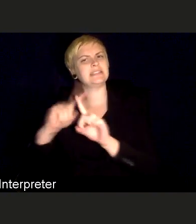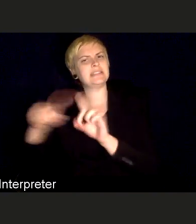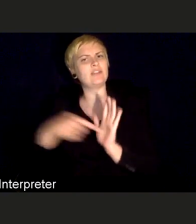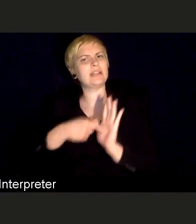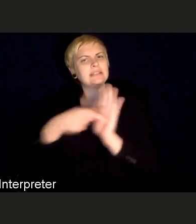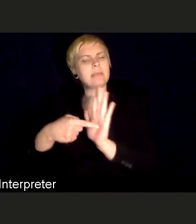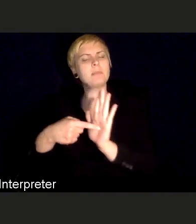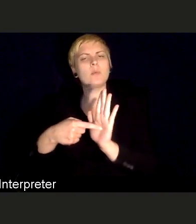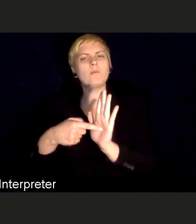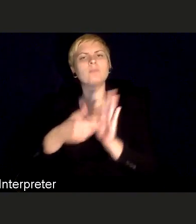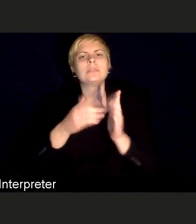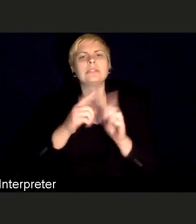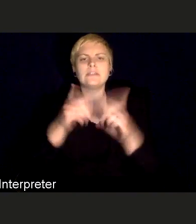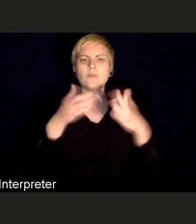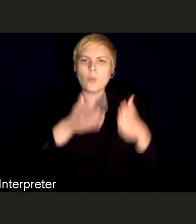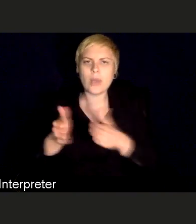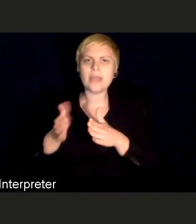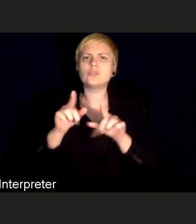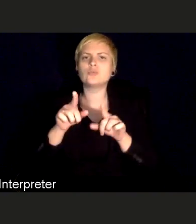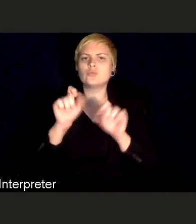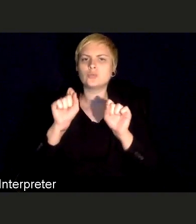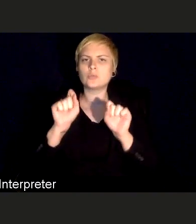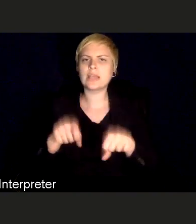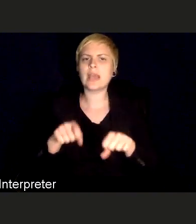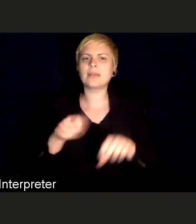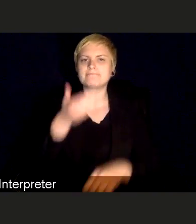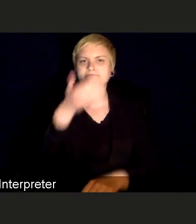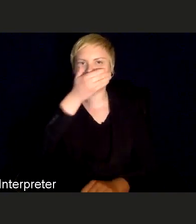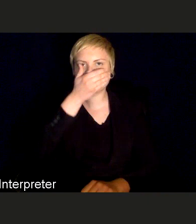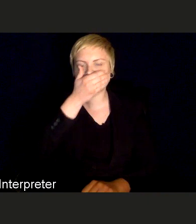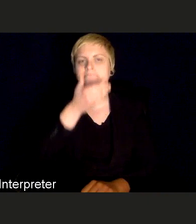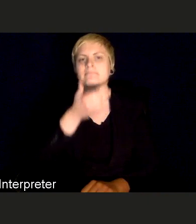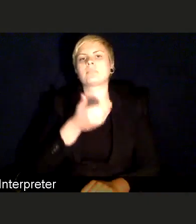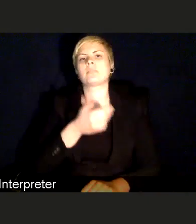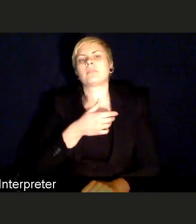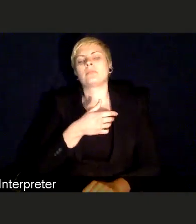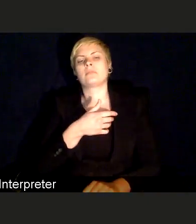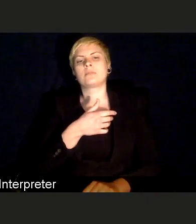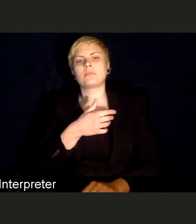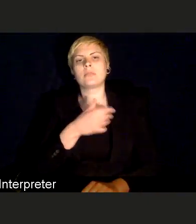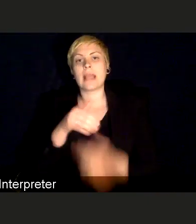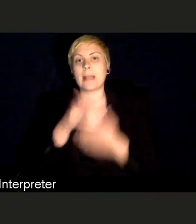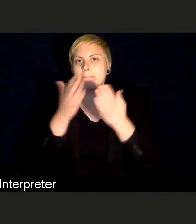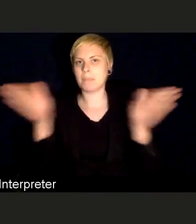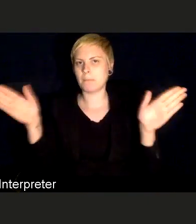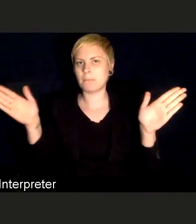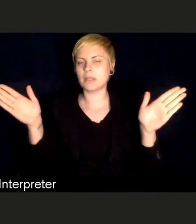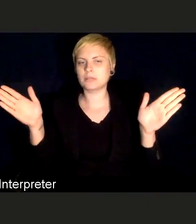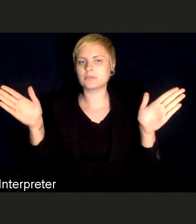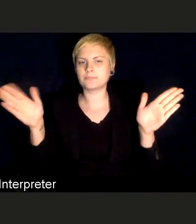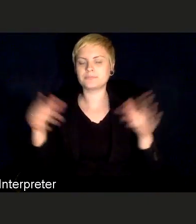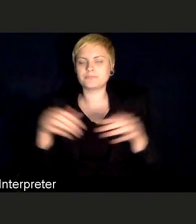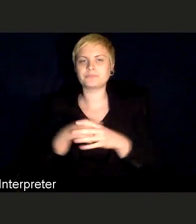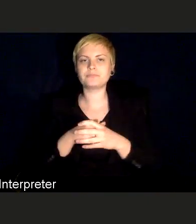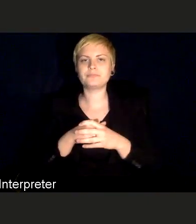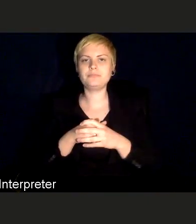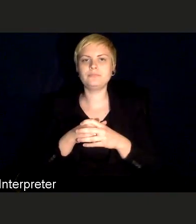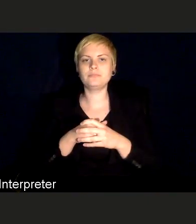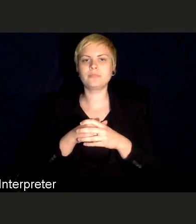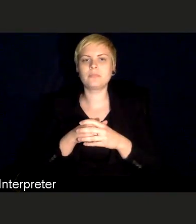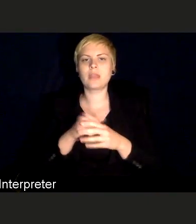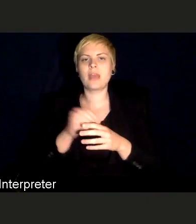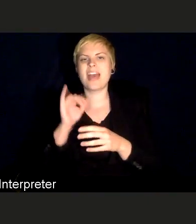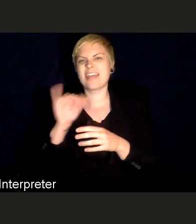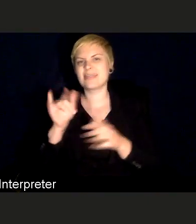ways that you are able to cover your mouth, as it were, and in public settings, which will allow us